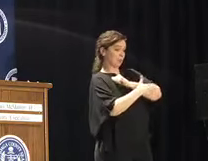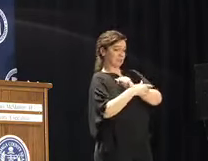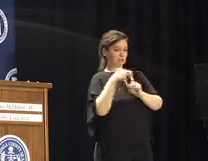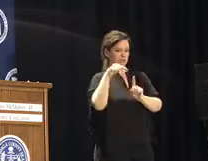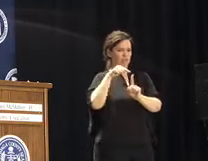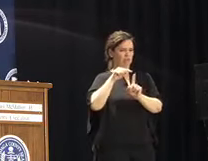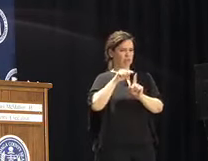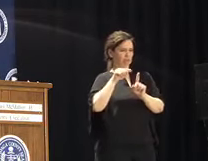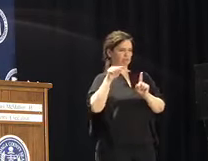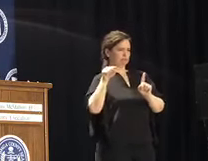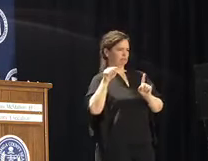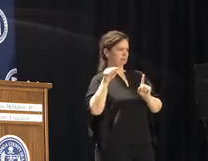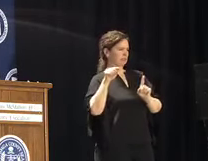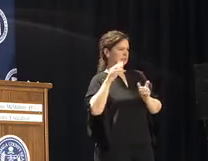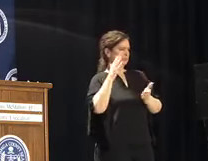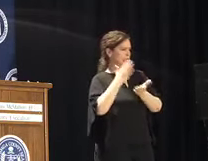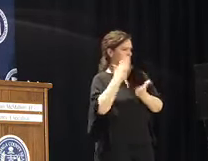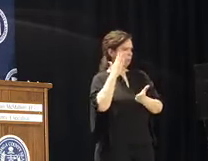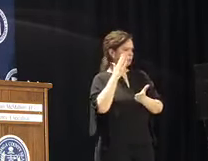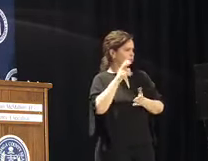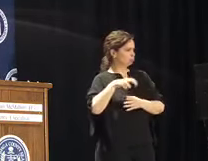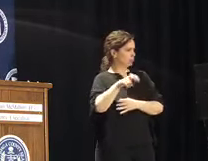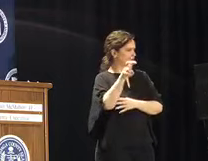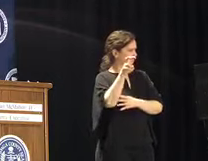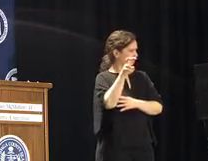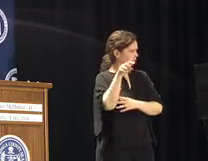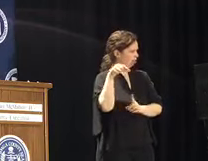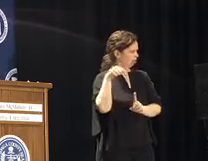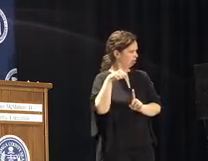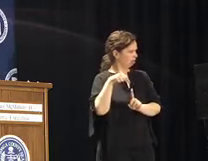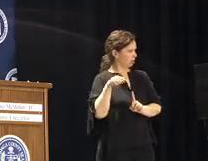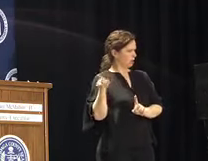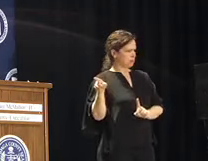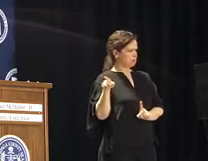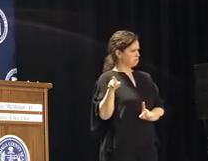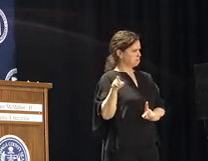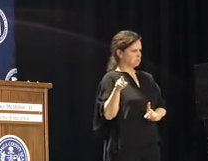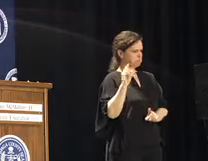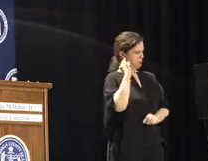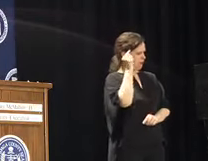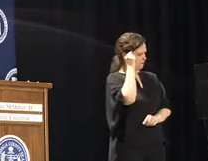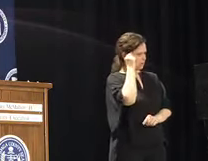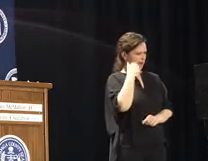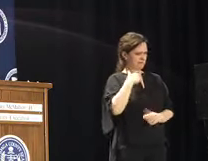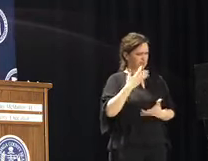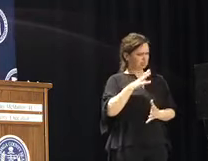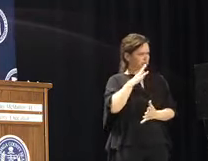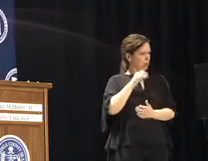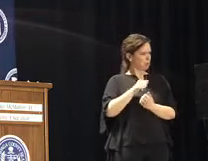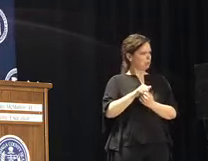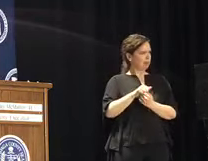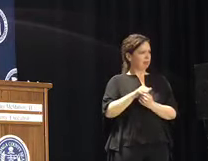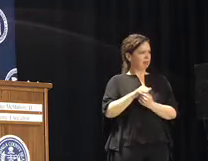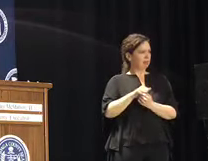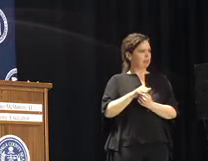Yeah, no, we didn't. I didn't talk to the governor. I talked to his team. If the governor wants to call me, I know he's busy. I'd love to talk